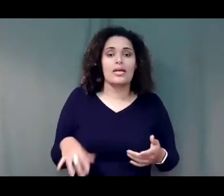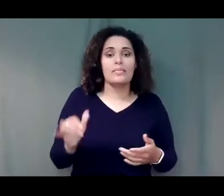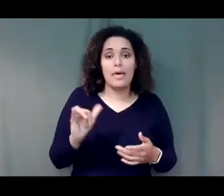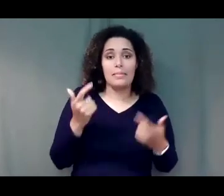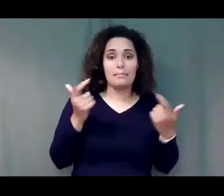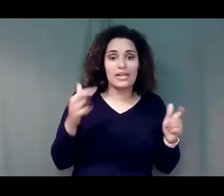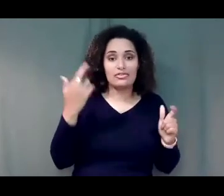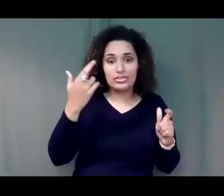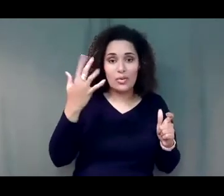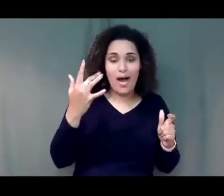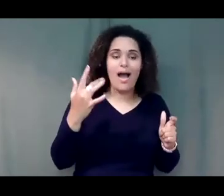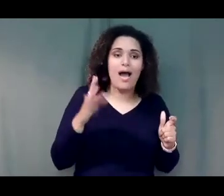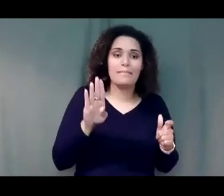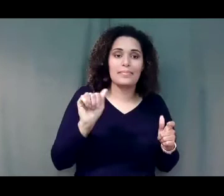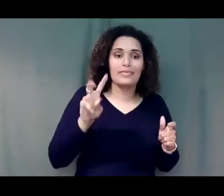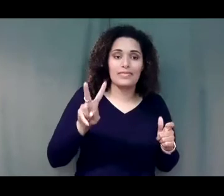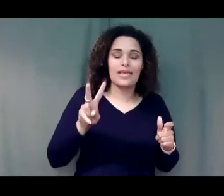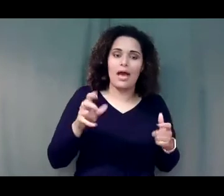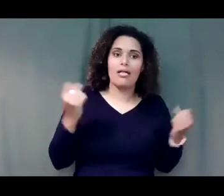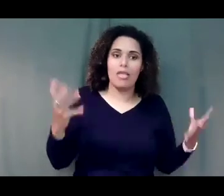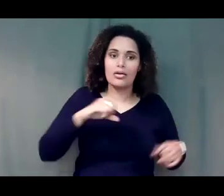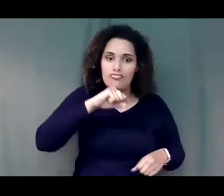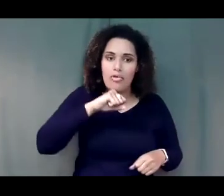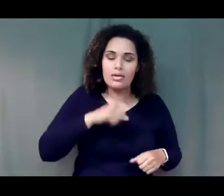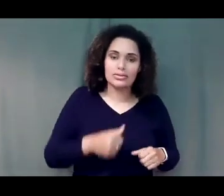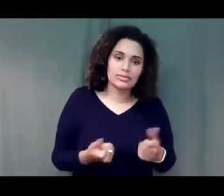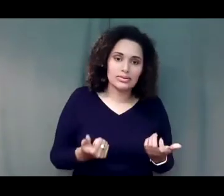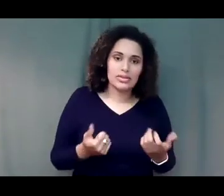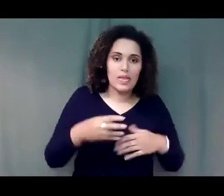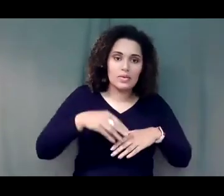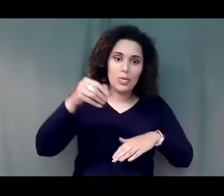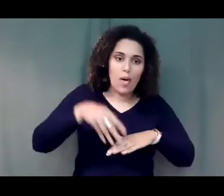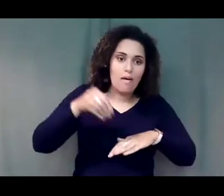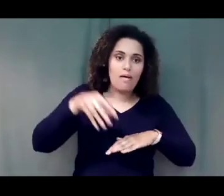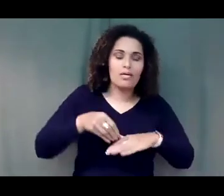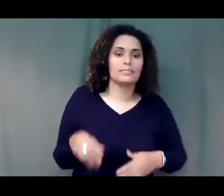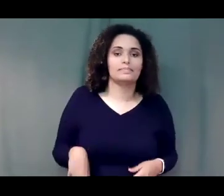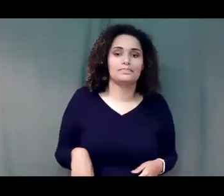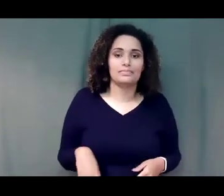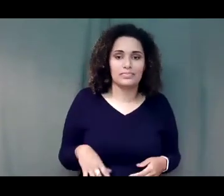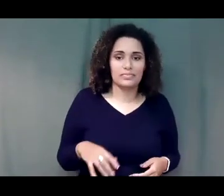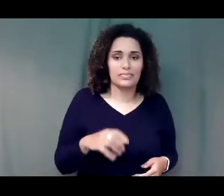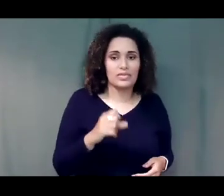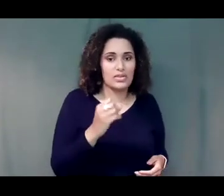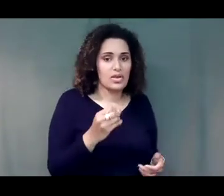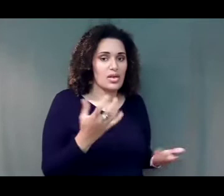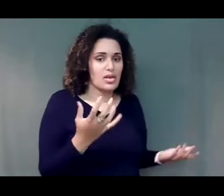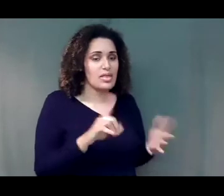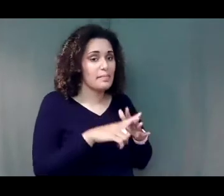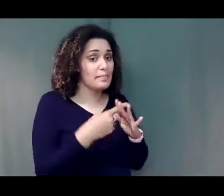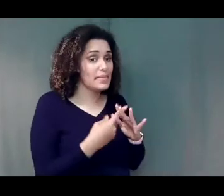mostly rocks and very little soil, and we've talked a lot about that in the past. But so in the